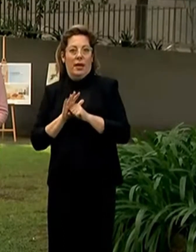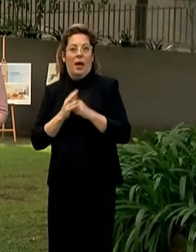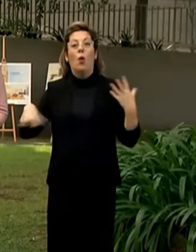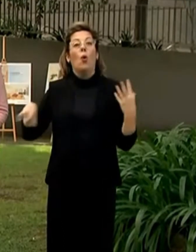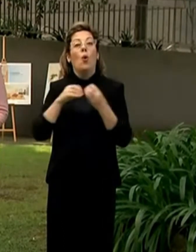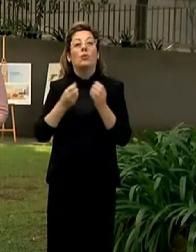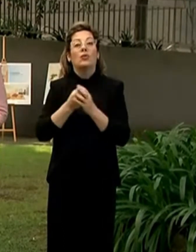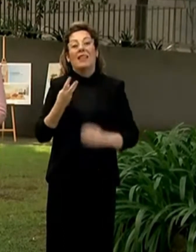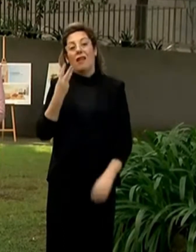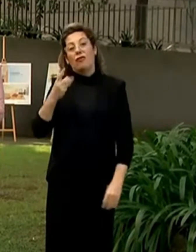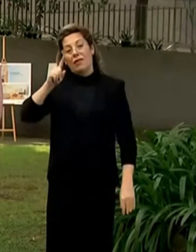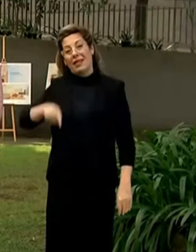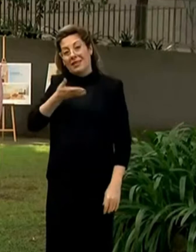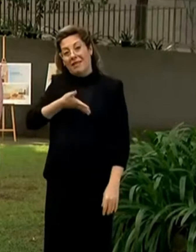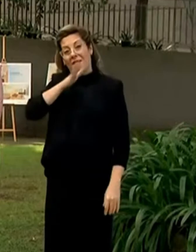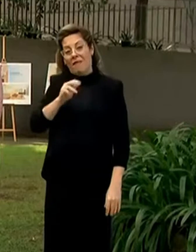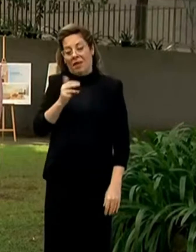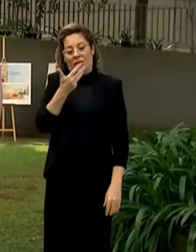3,595. And that was in the context of